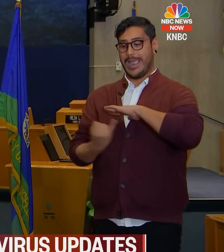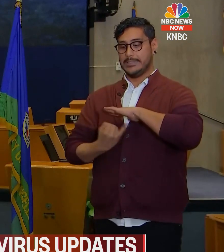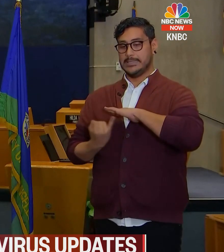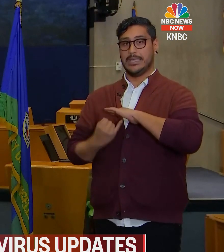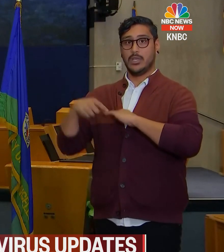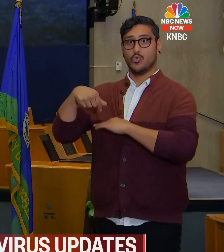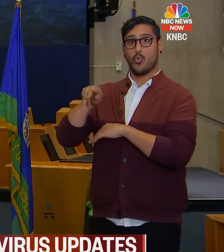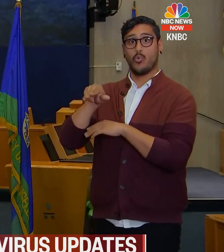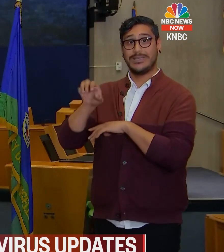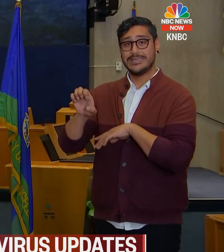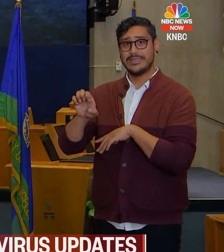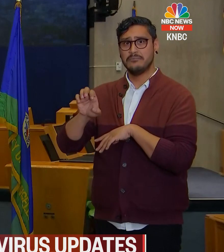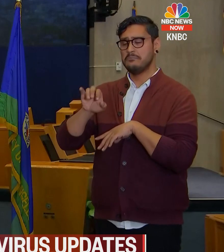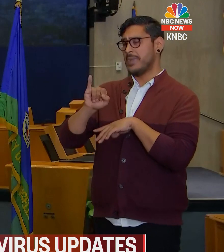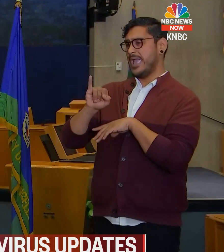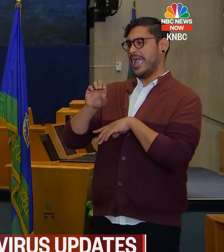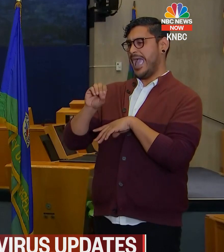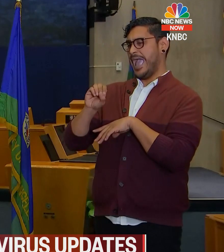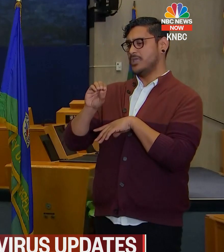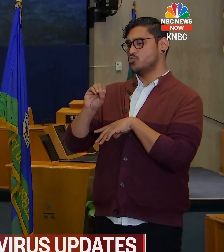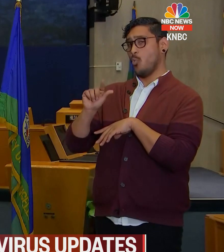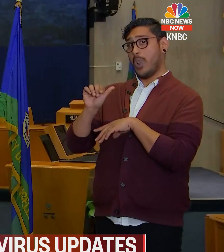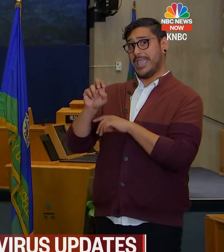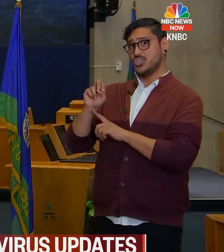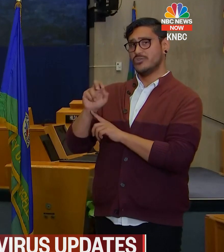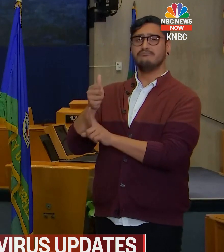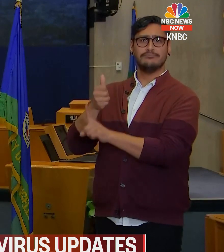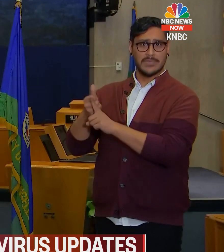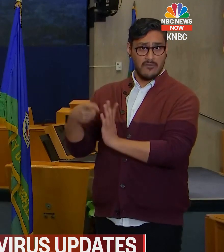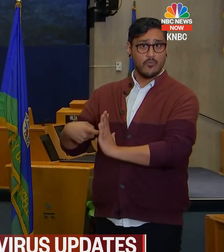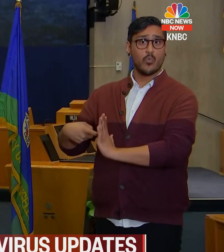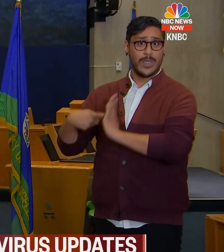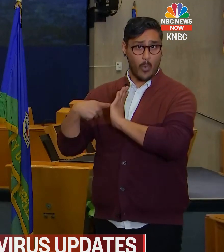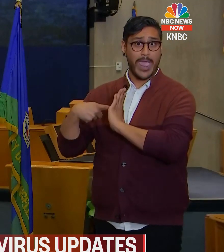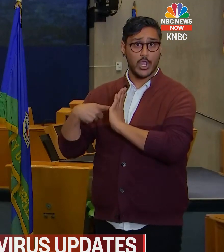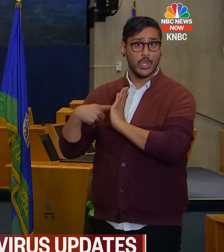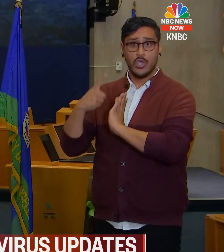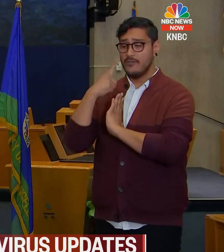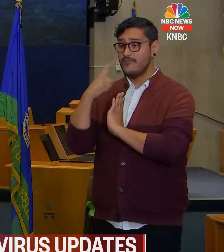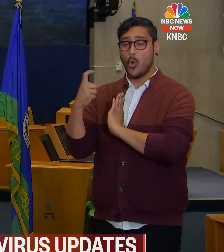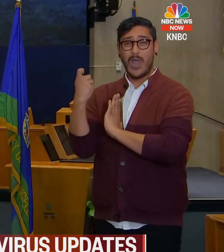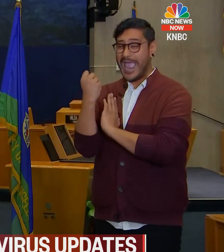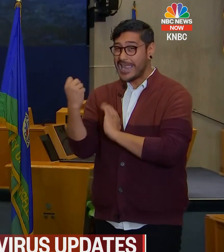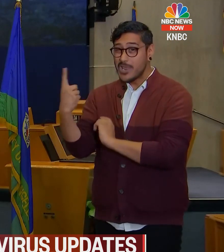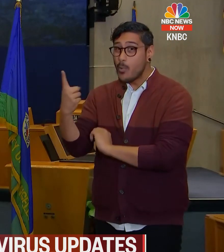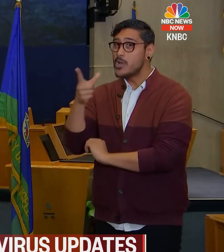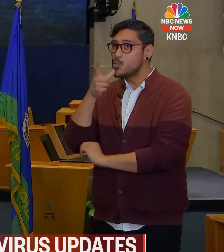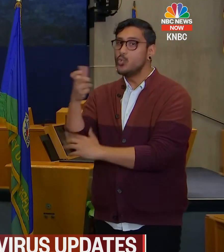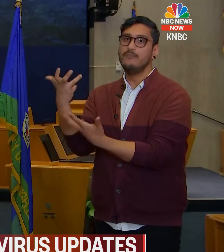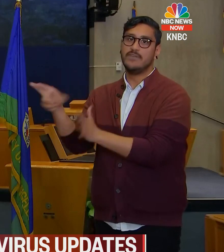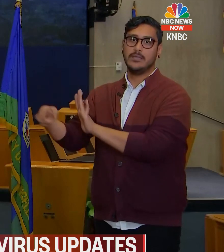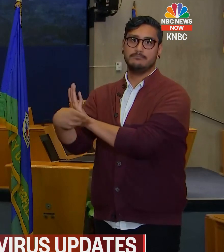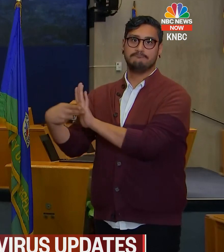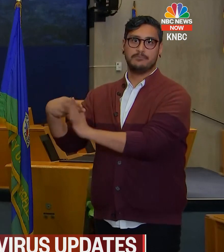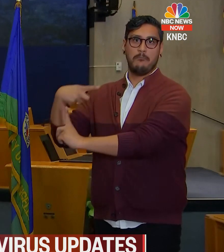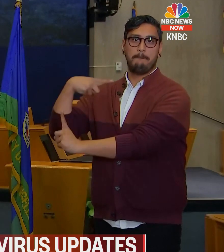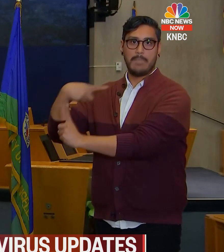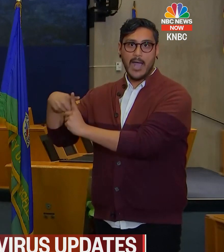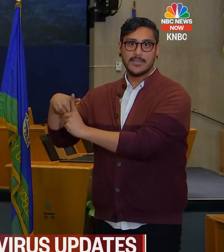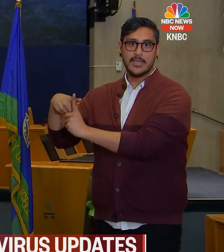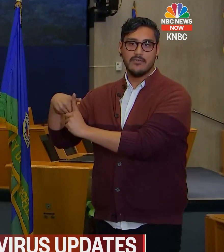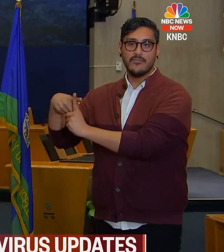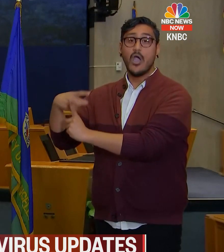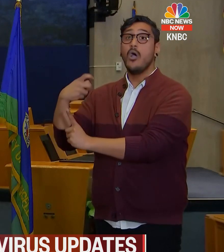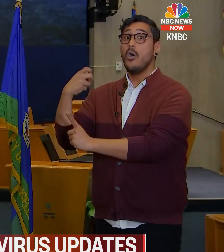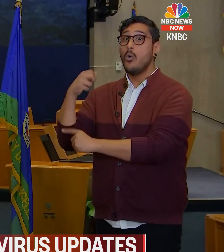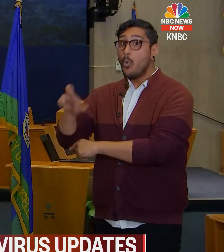quarantine. Isolation is required for anyone who's positive for COVID-19 or